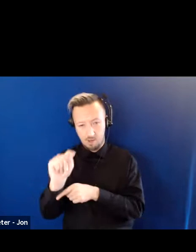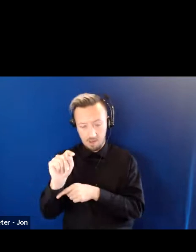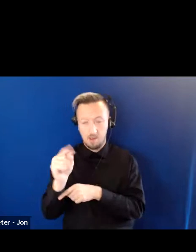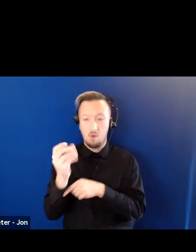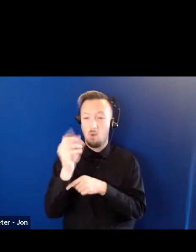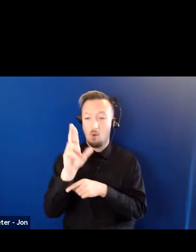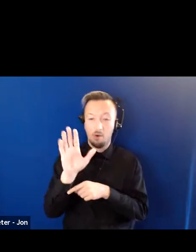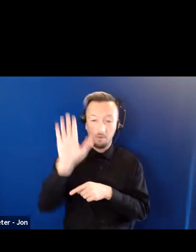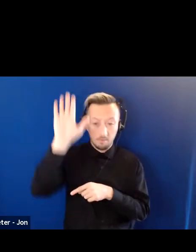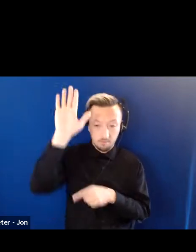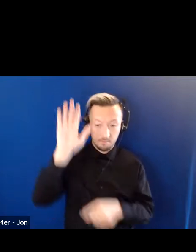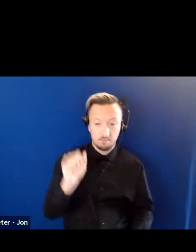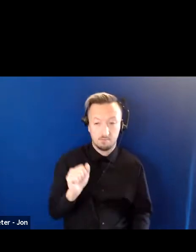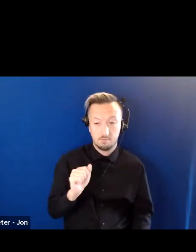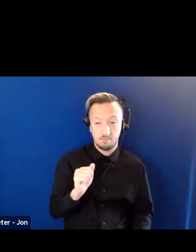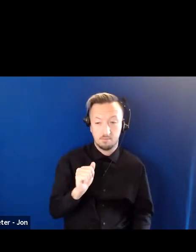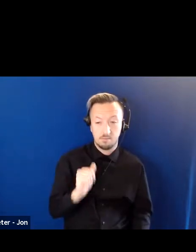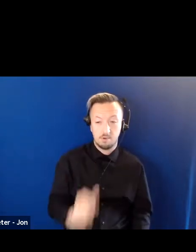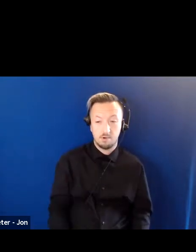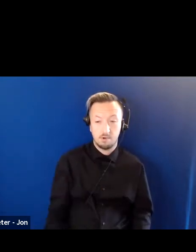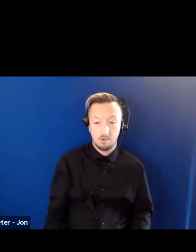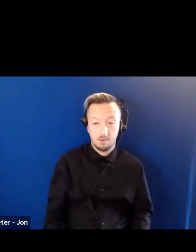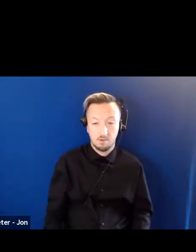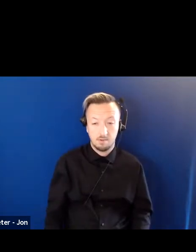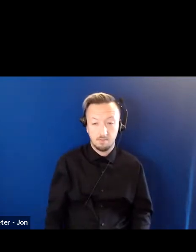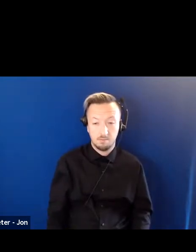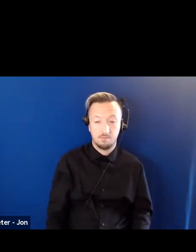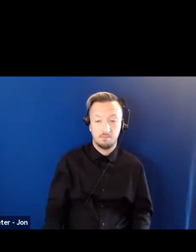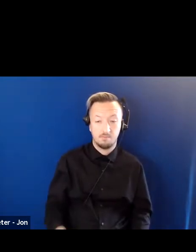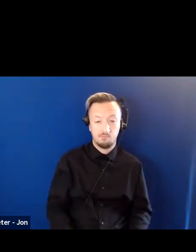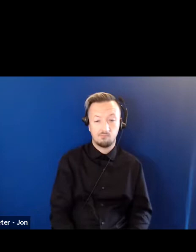will unmute you. There's one.